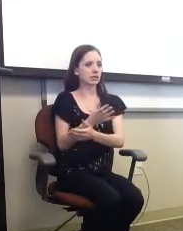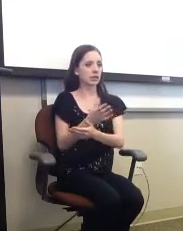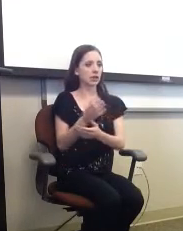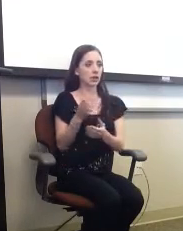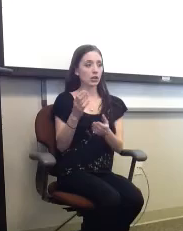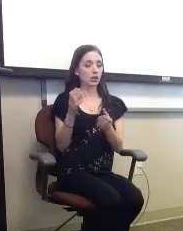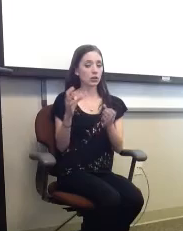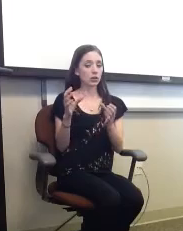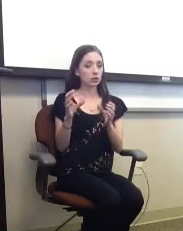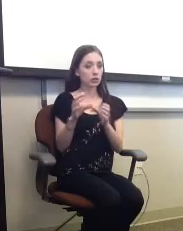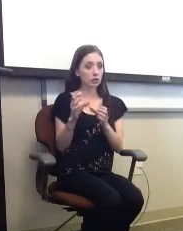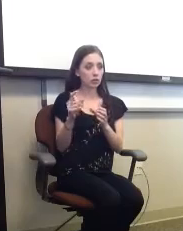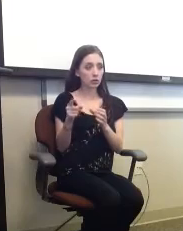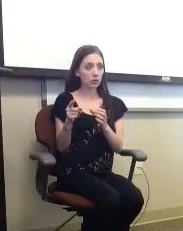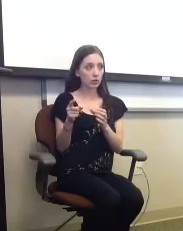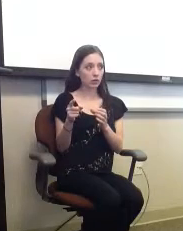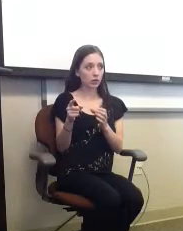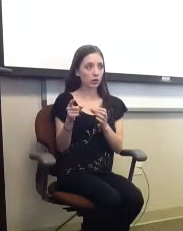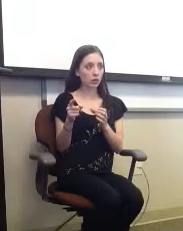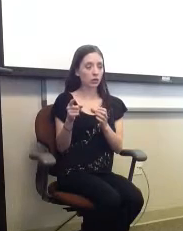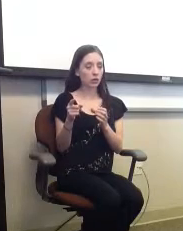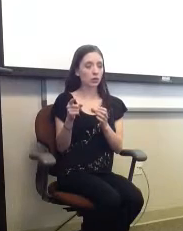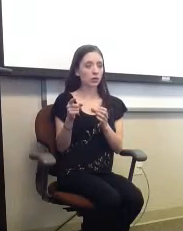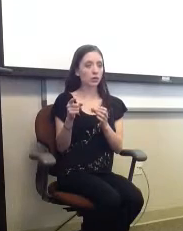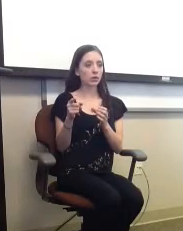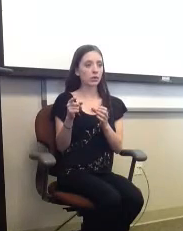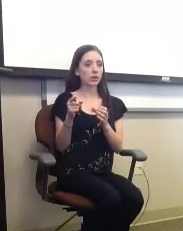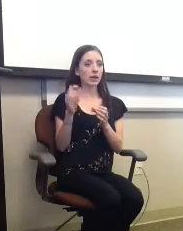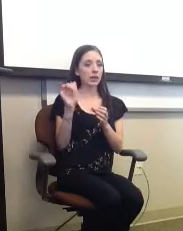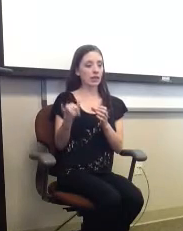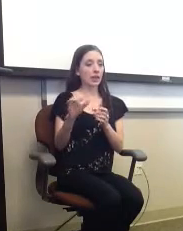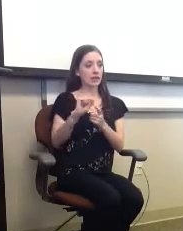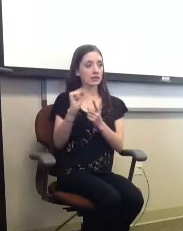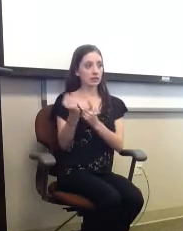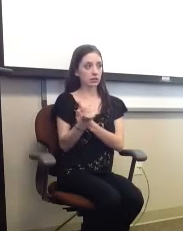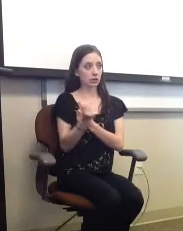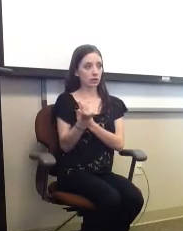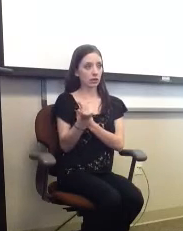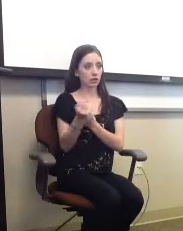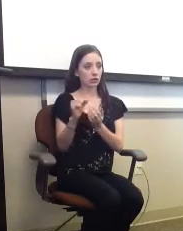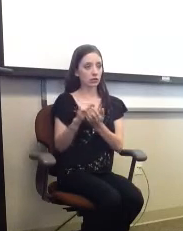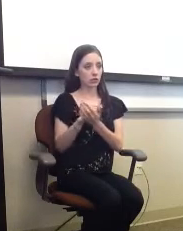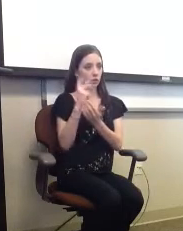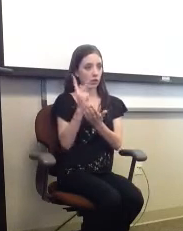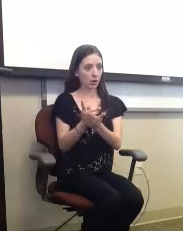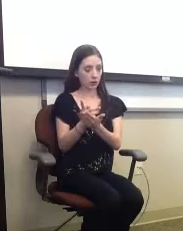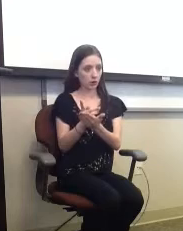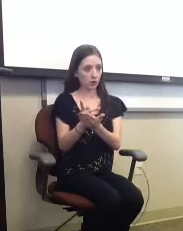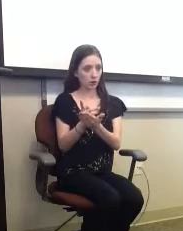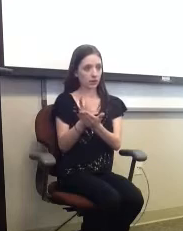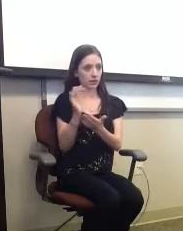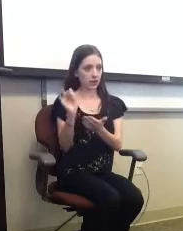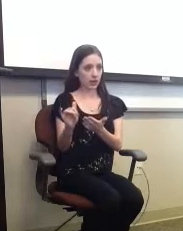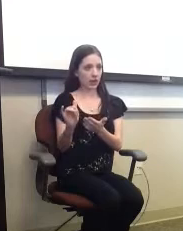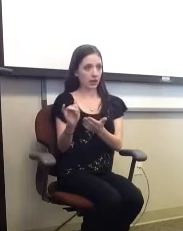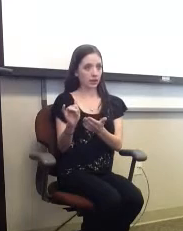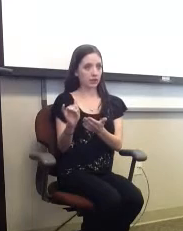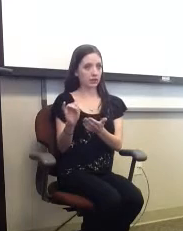So in those cases, should we only authorize for an intake and then the other sessions? Okay. Yep, I'm authorizing